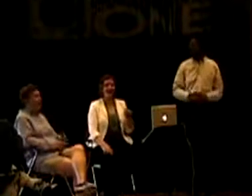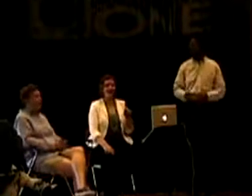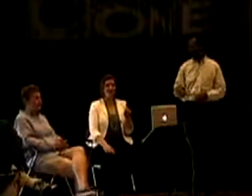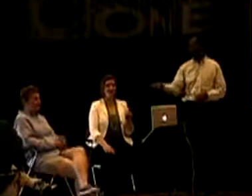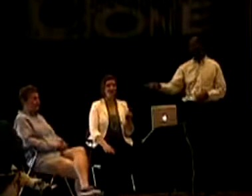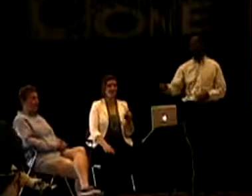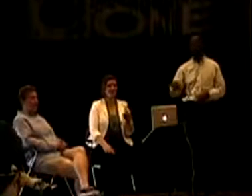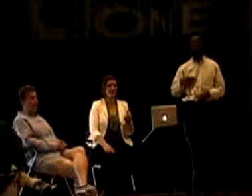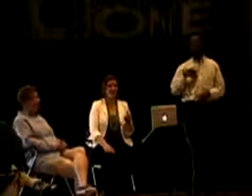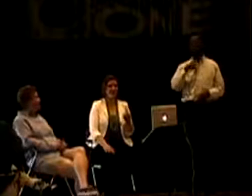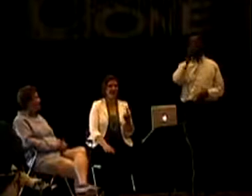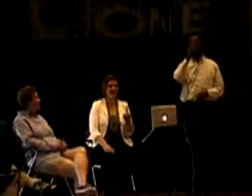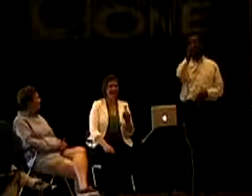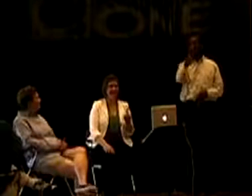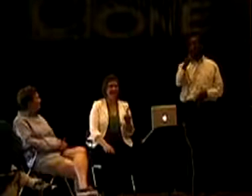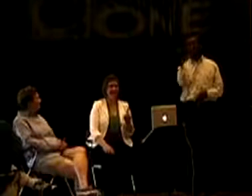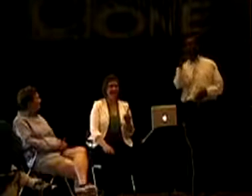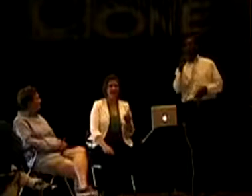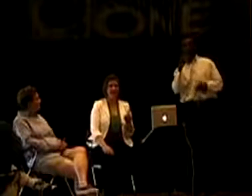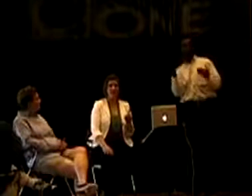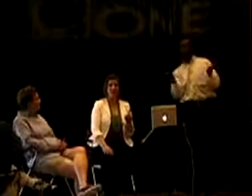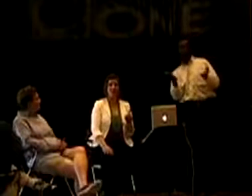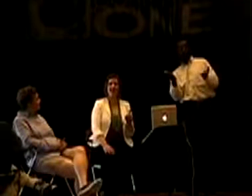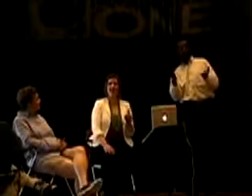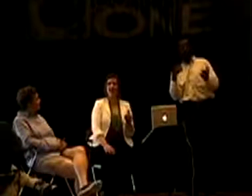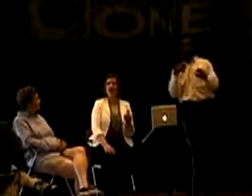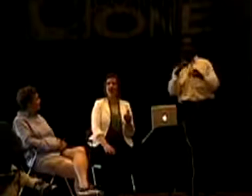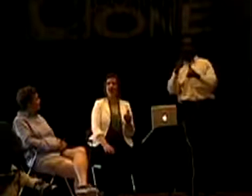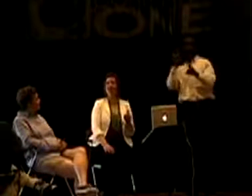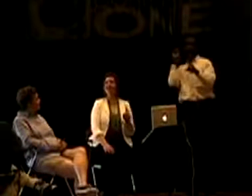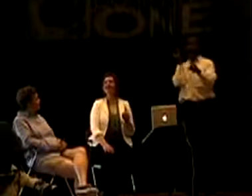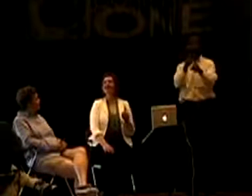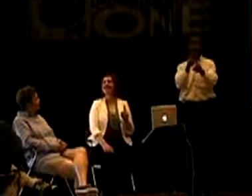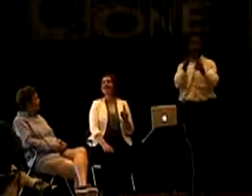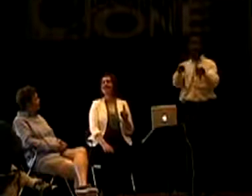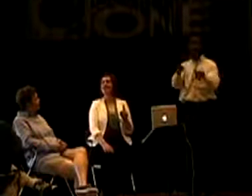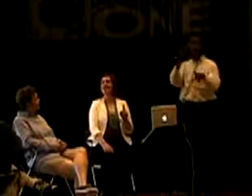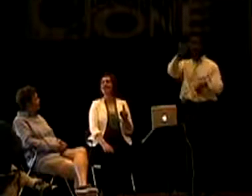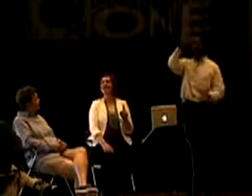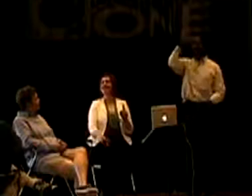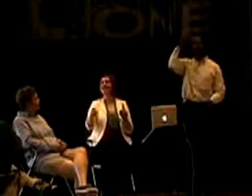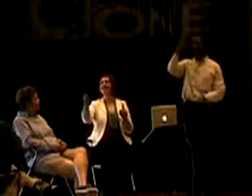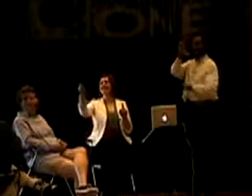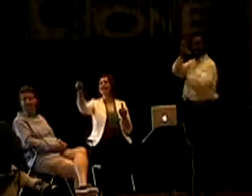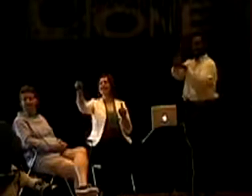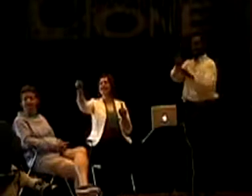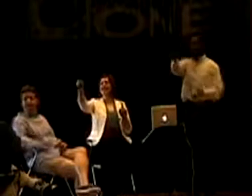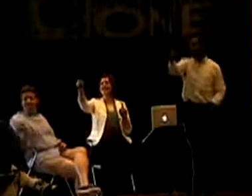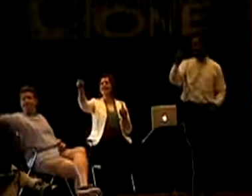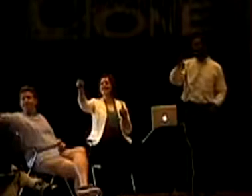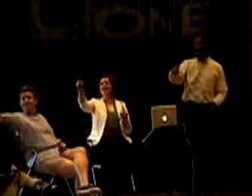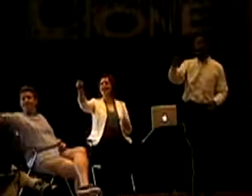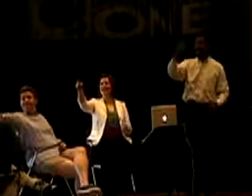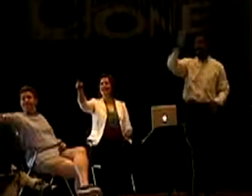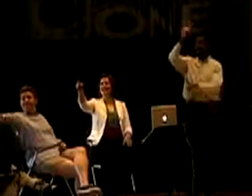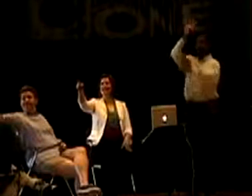I have a question for somebody in the audience. I hope, Alberto, you don't mind if I